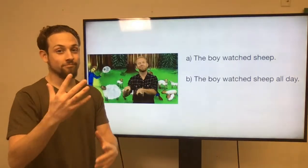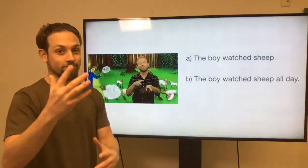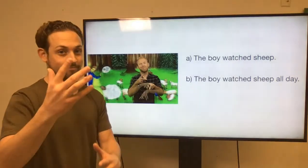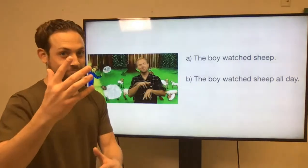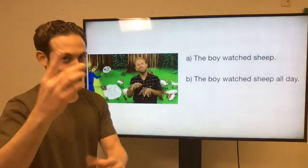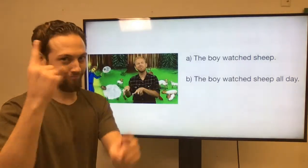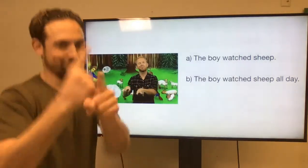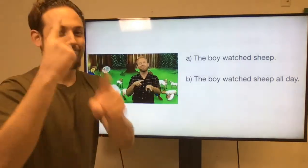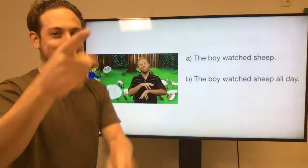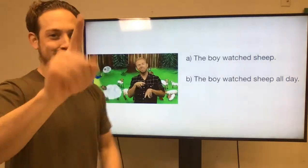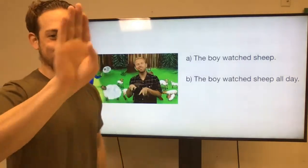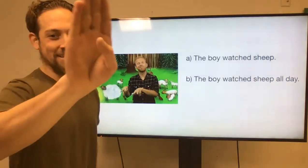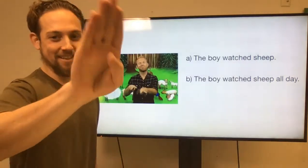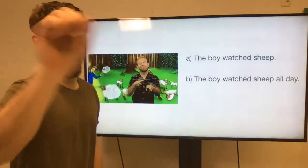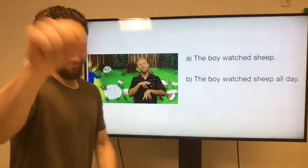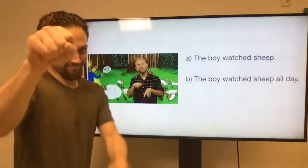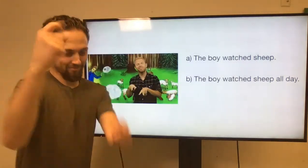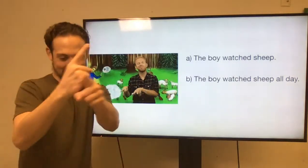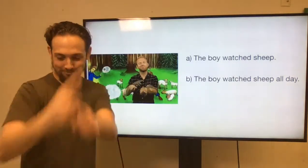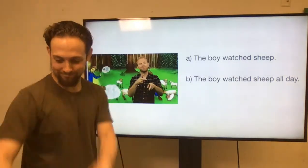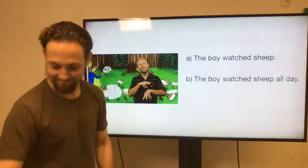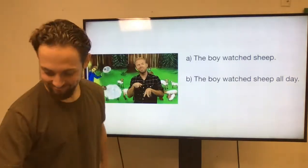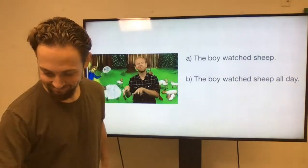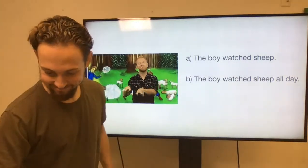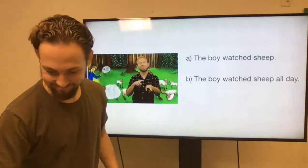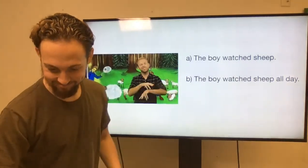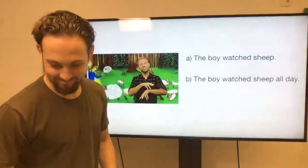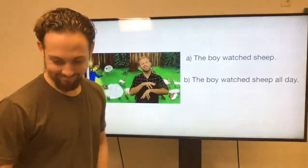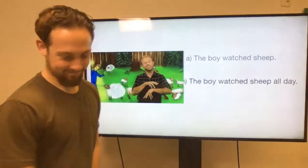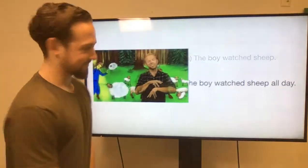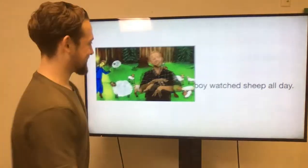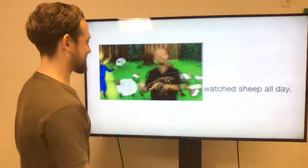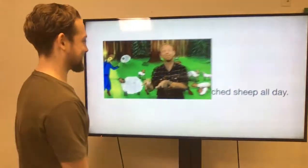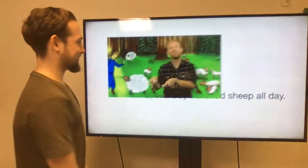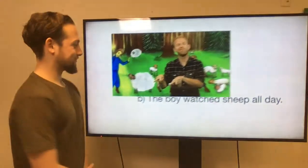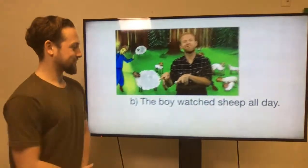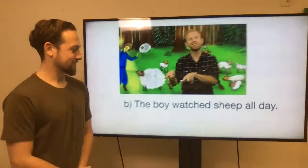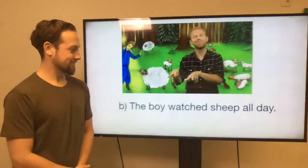It looks like a lot of people are saying B, and you're right. The answer is B.